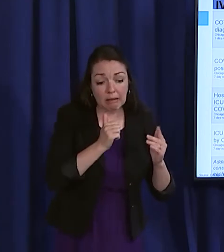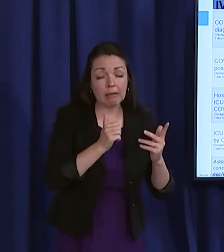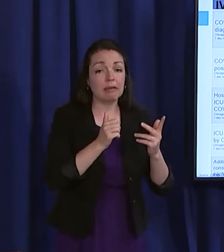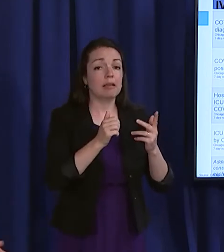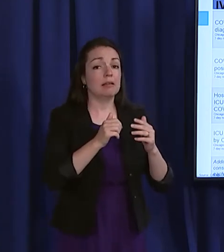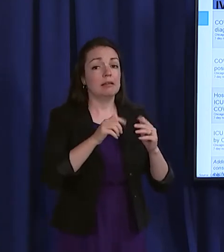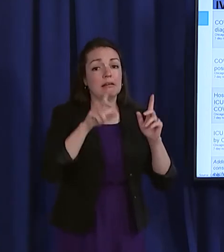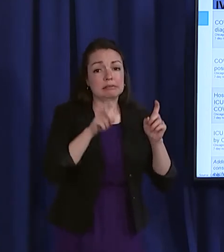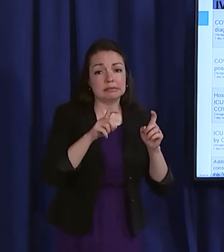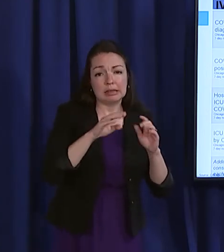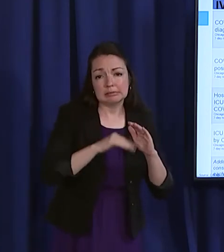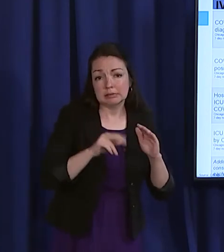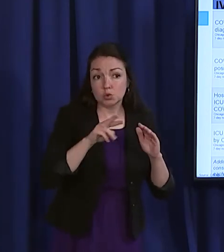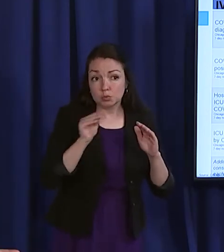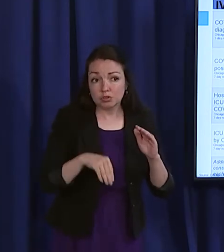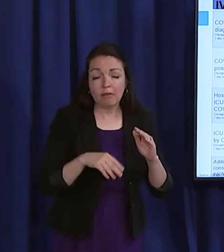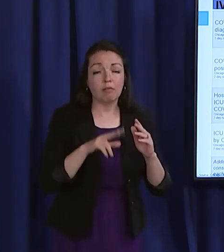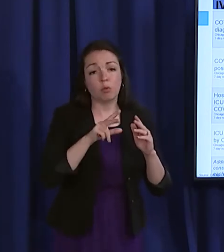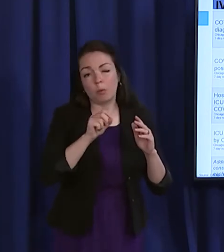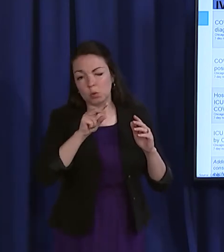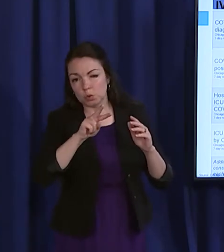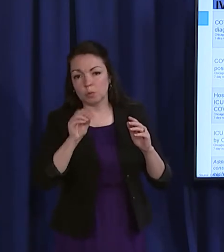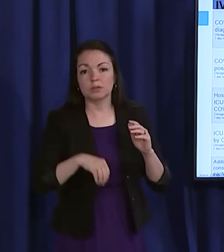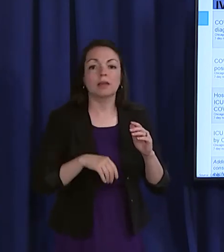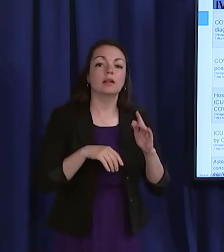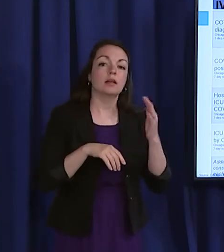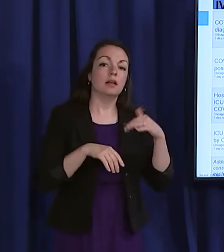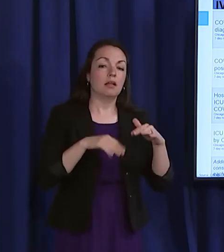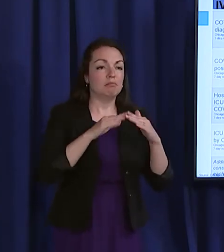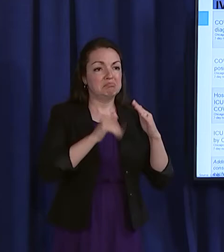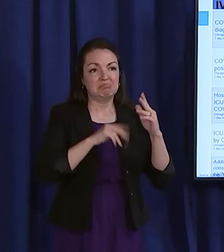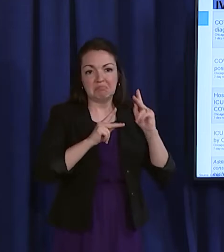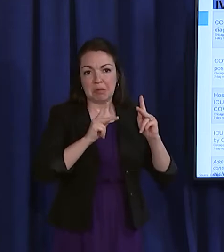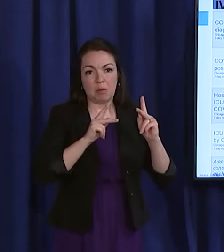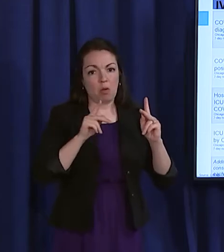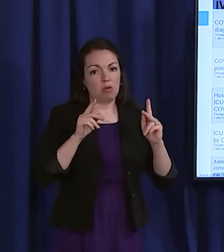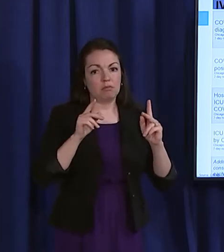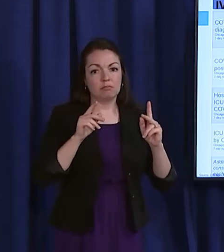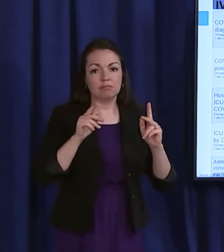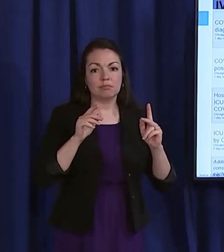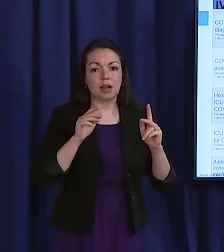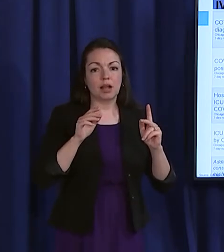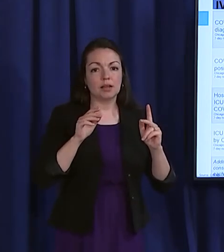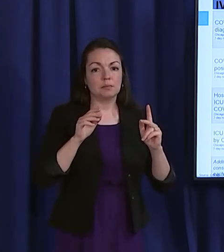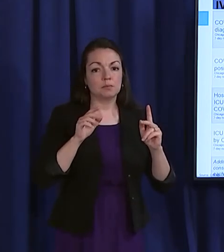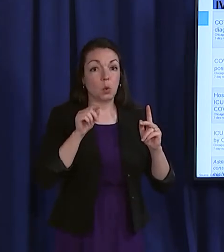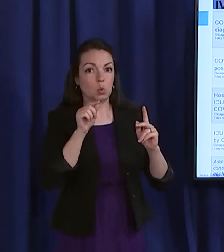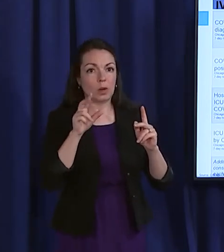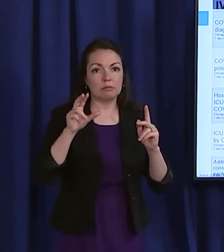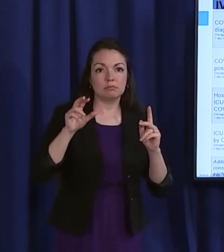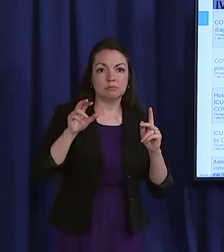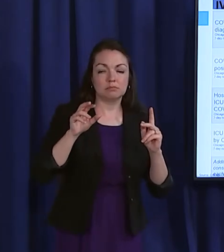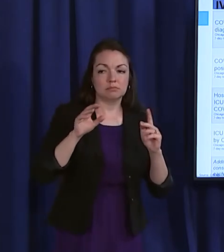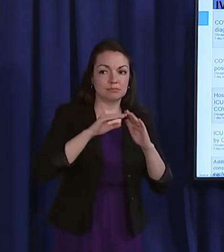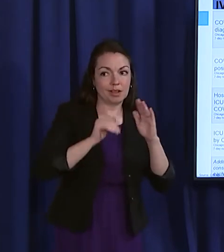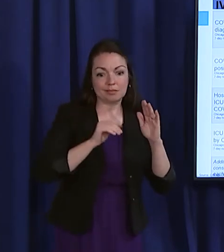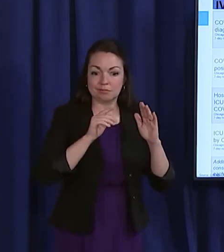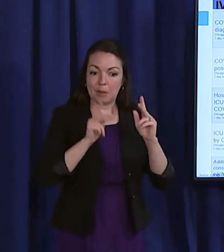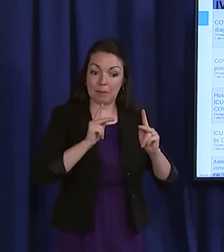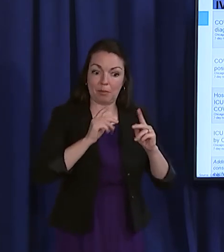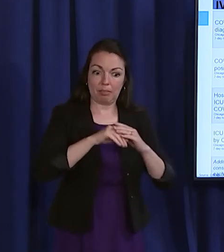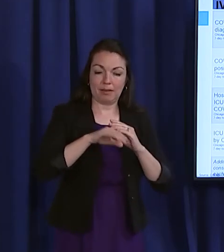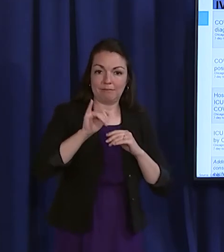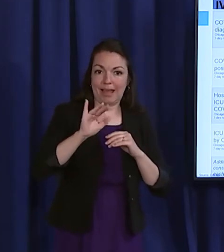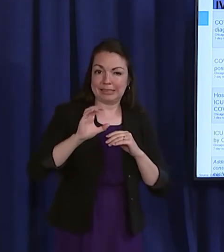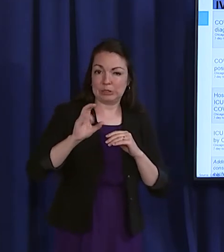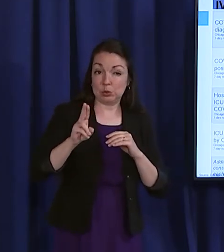2%, fewer than 100 people in the hospital, fewer than 20 people in the ICU, that would be at a point where I would expect that's about